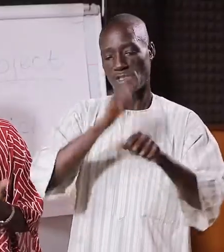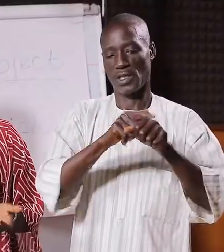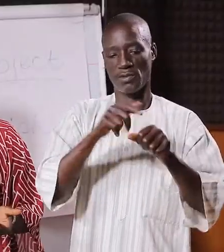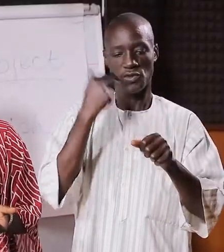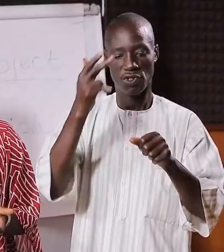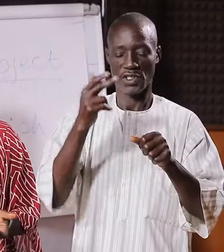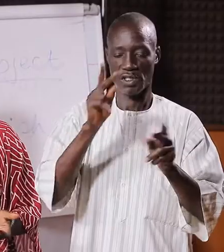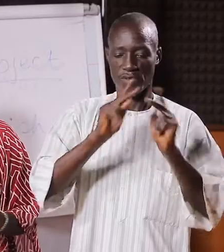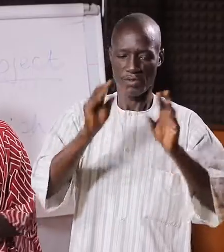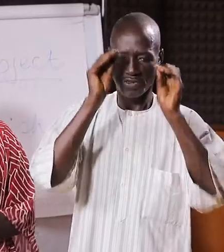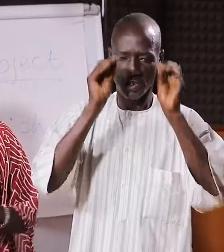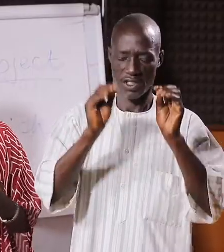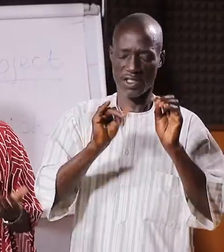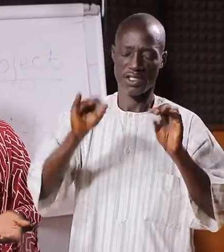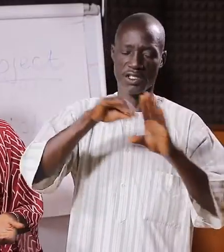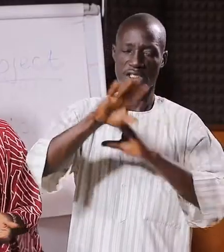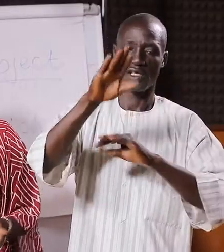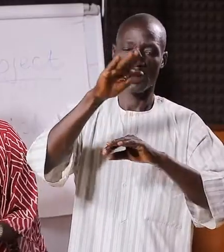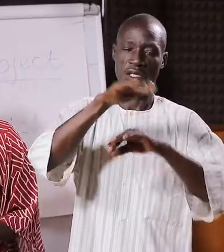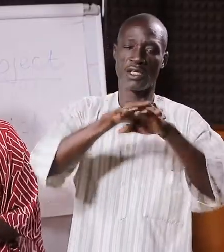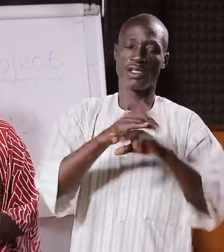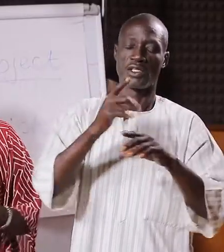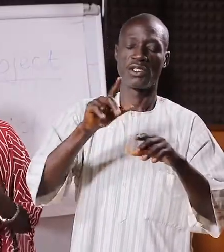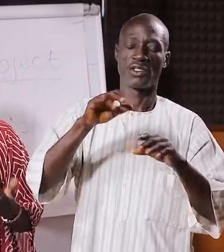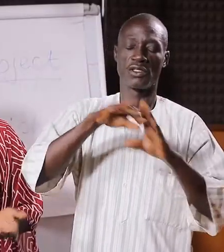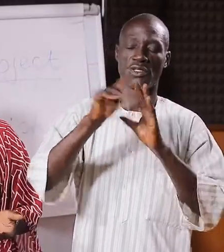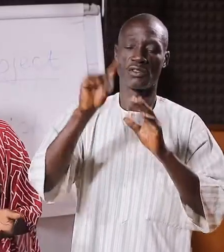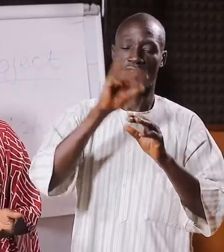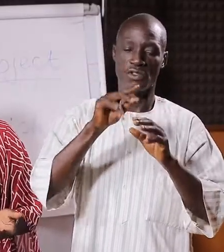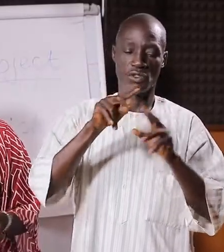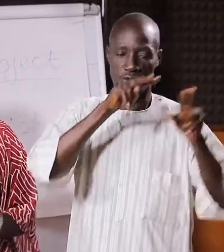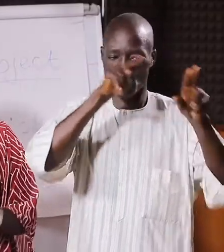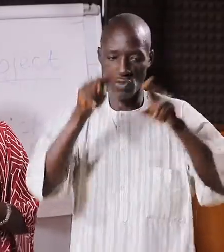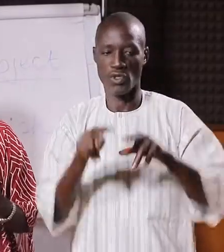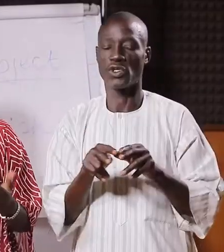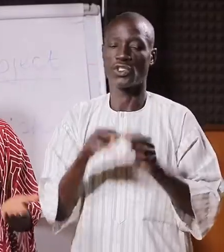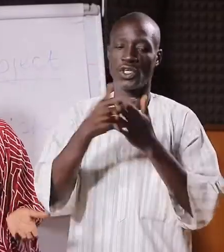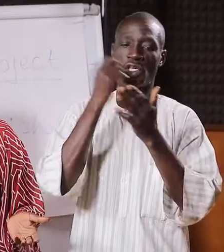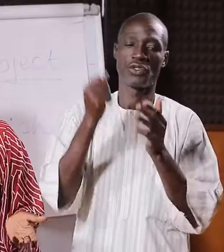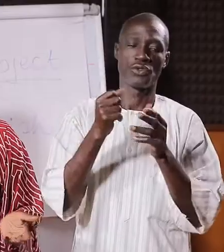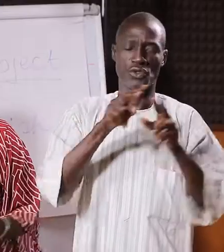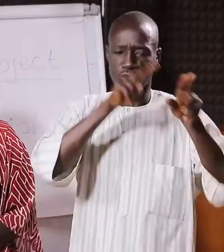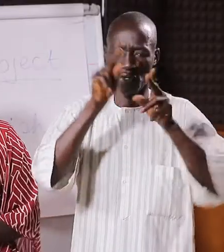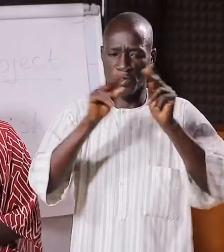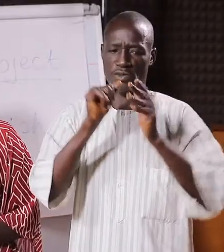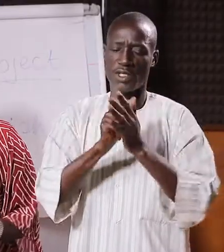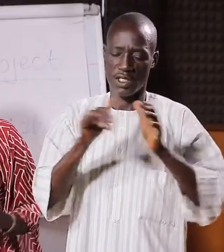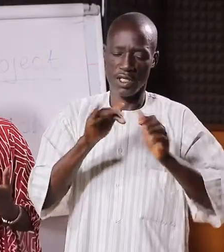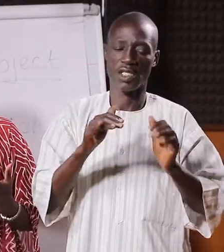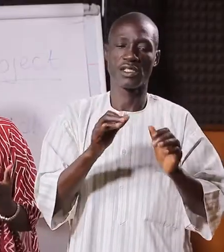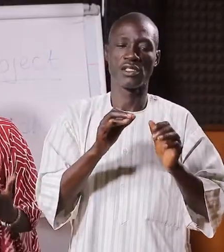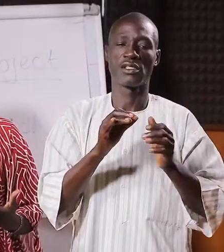see presenters on television, you listen to them on radio, you watch newscasters, you watch people that act